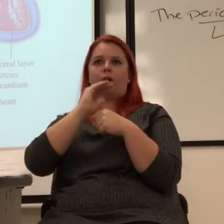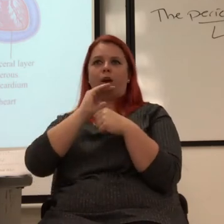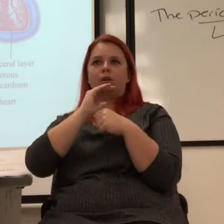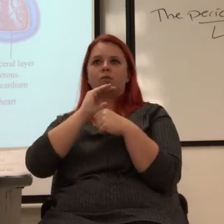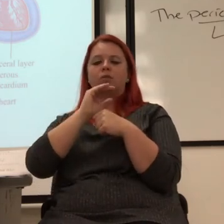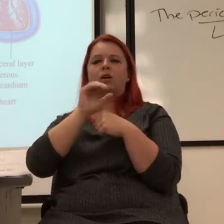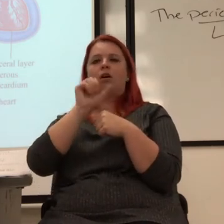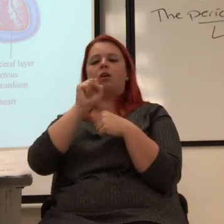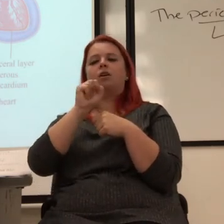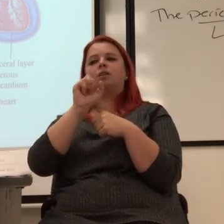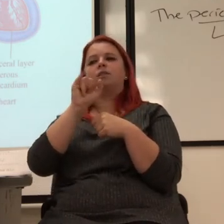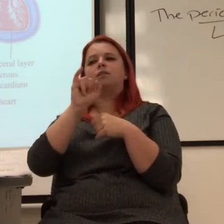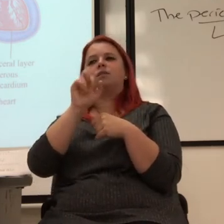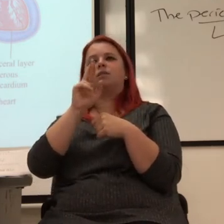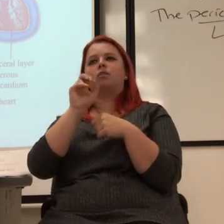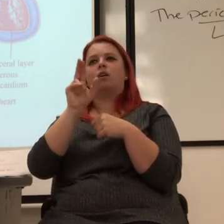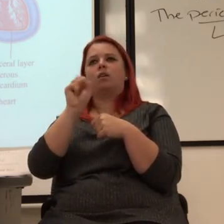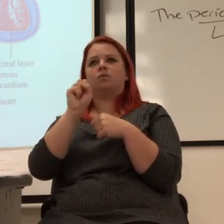serous membranes.